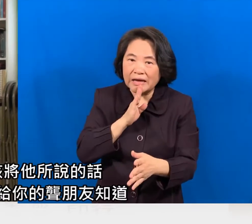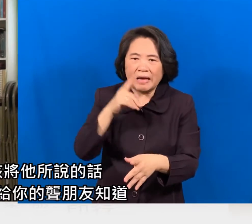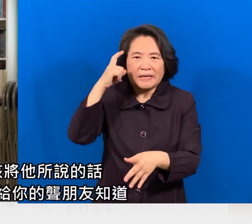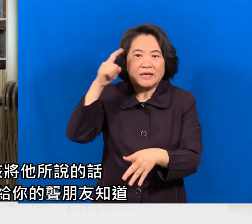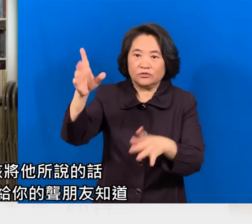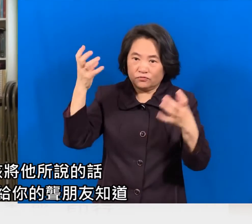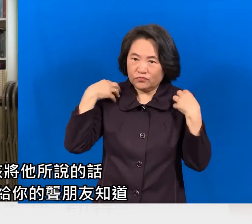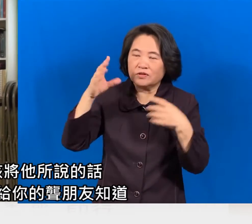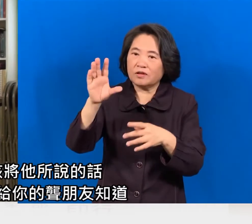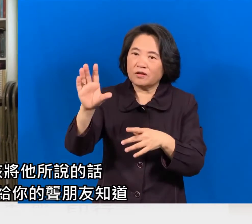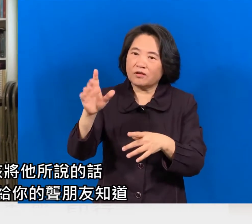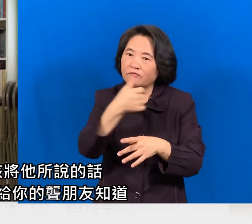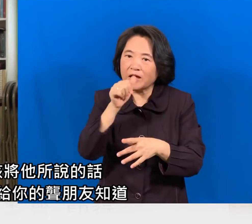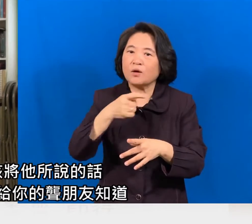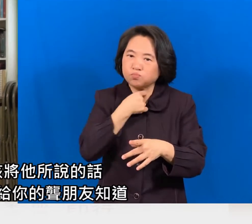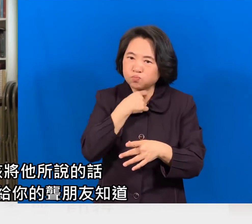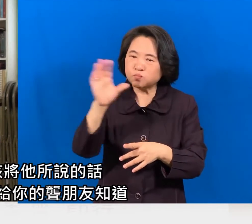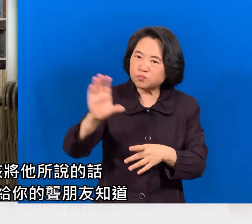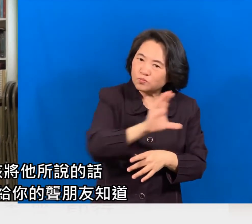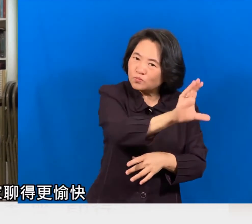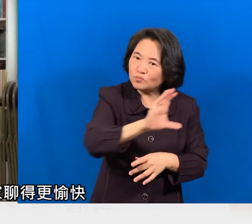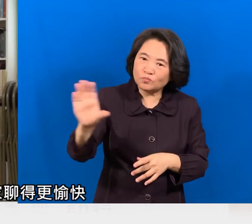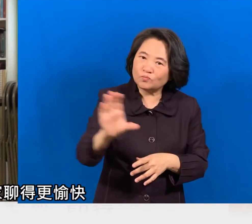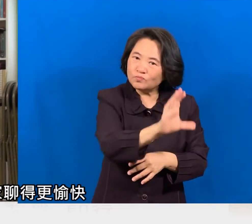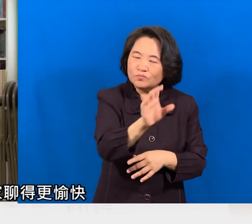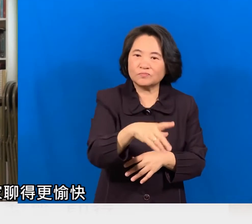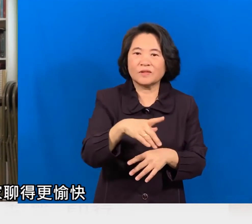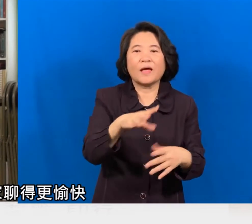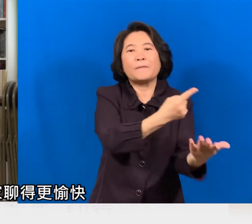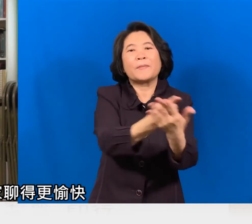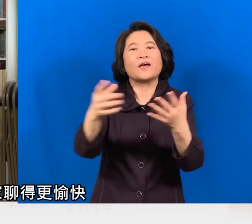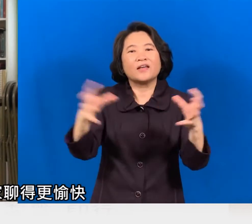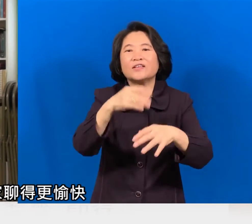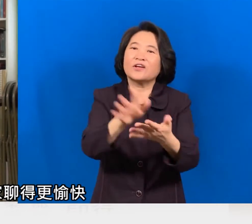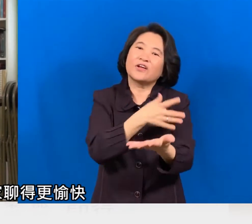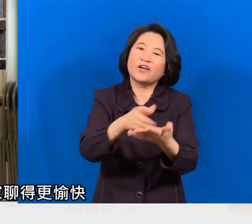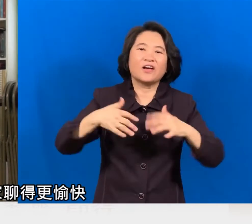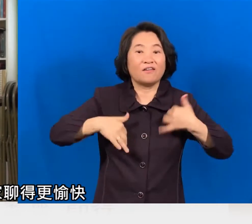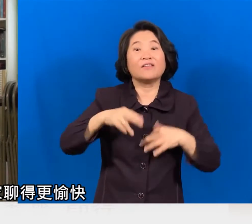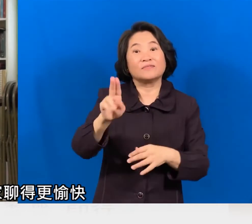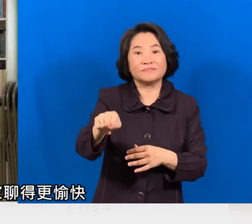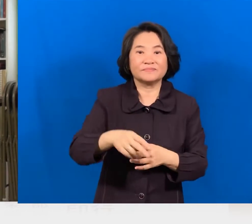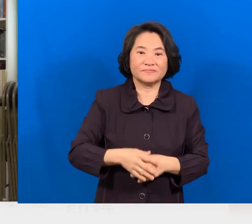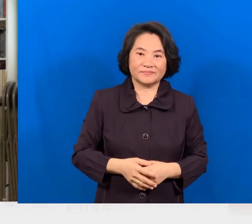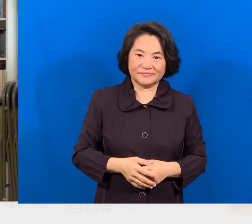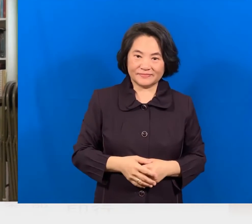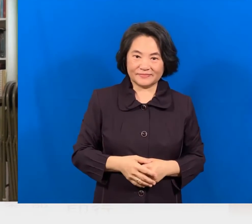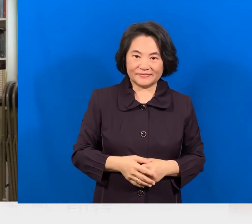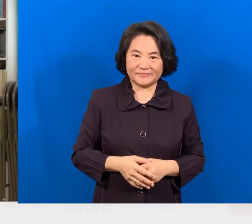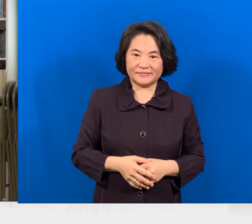translate what he says into sign language for your deaf friends and allow everyone to have a good time conversing.